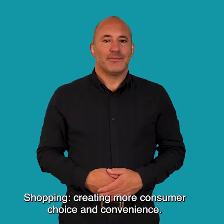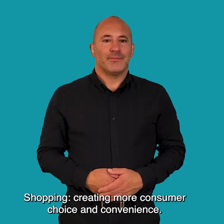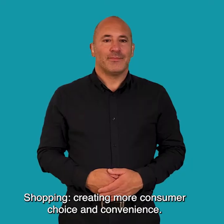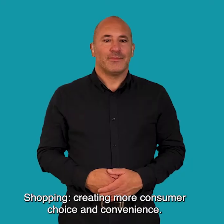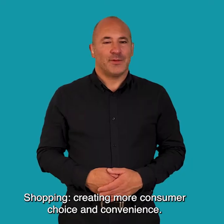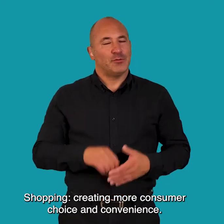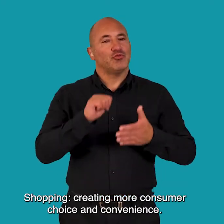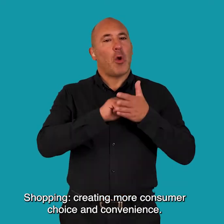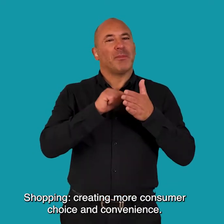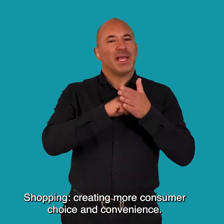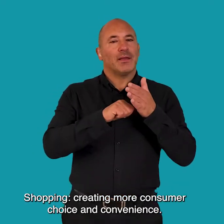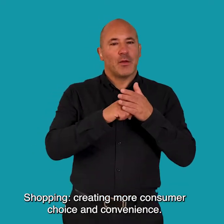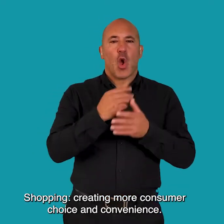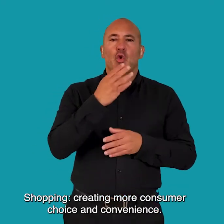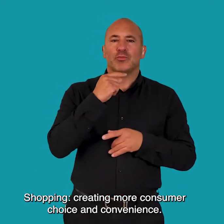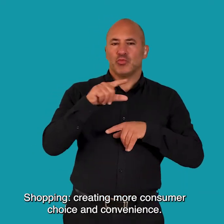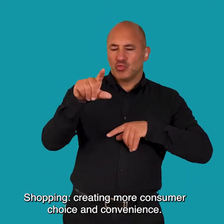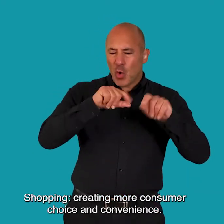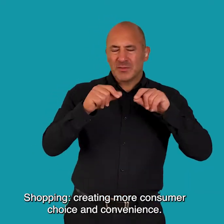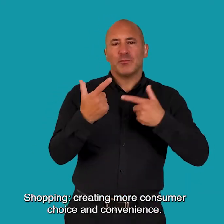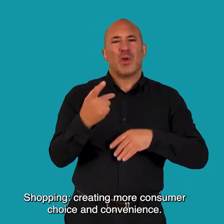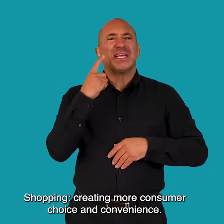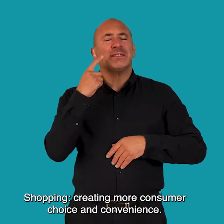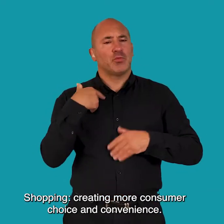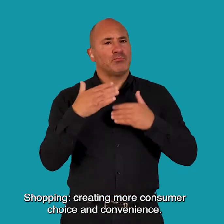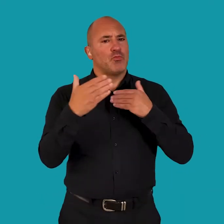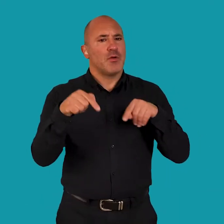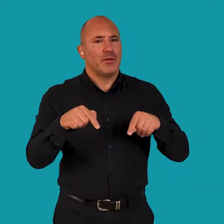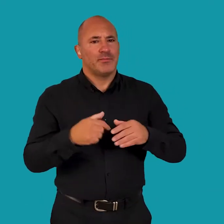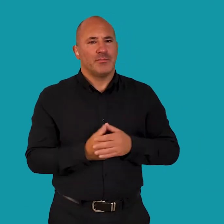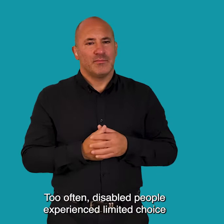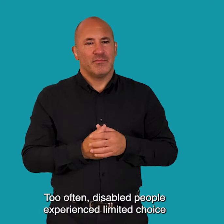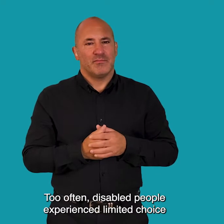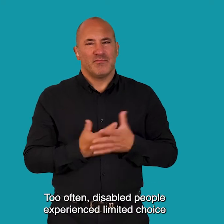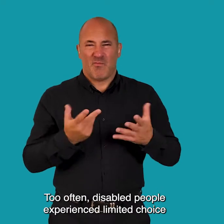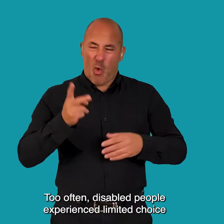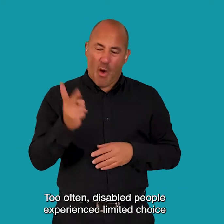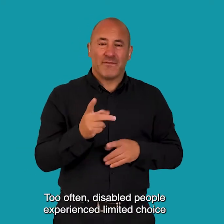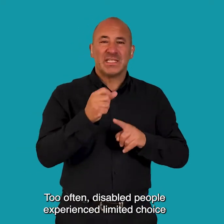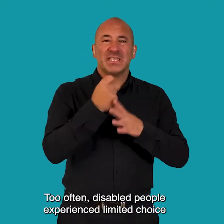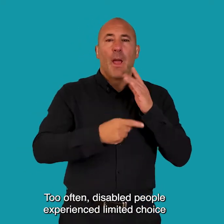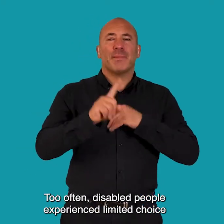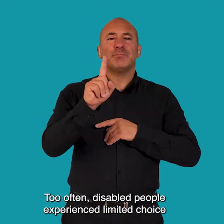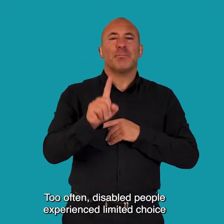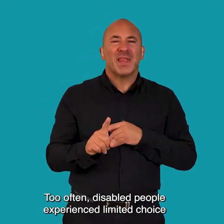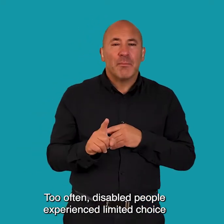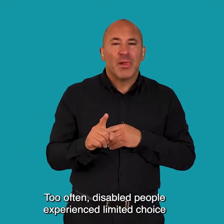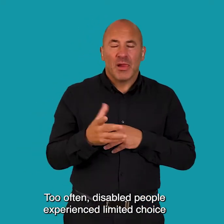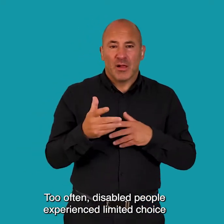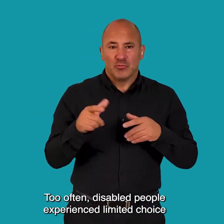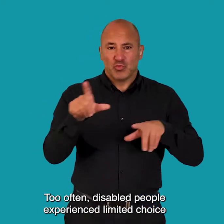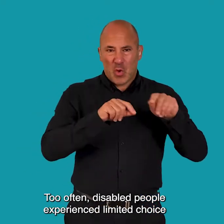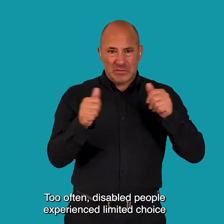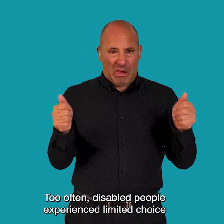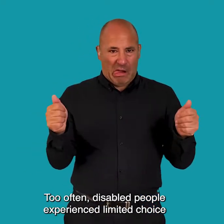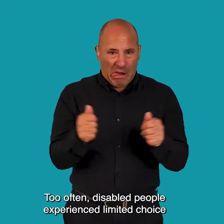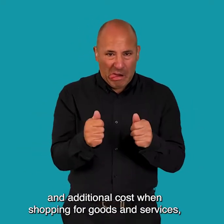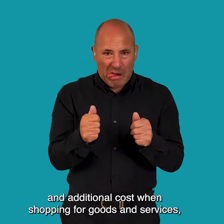Shopping. Creating more consumer choice and convenience. Too often, disabled people experience limited choice and